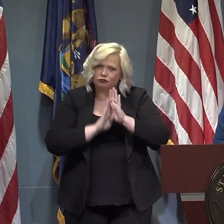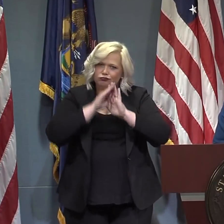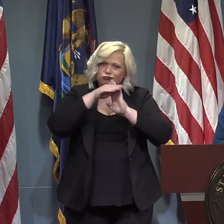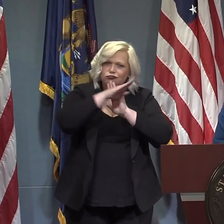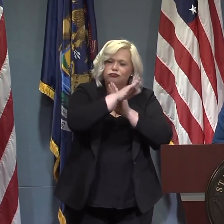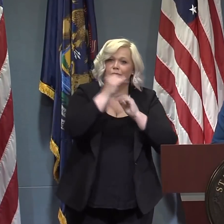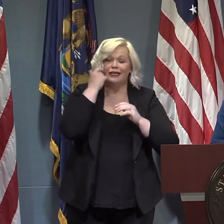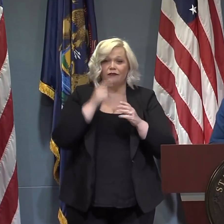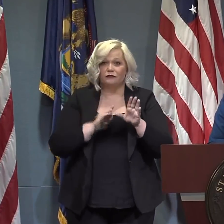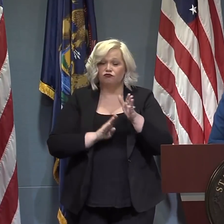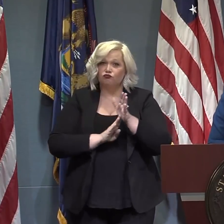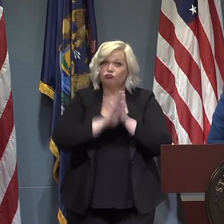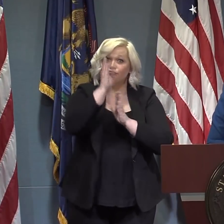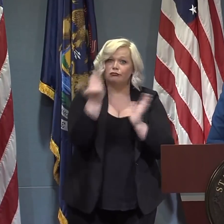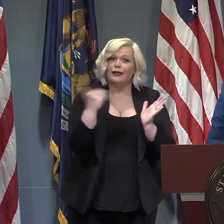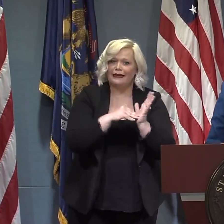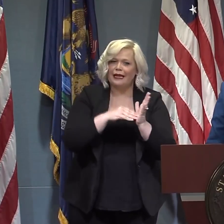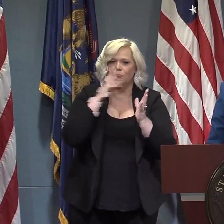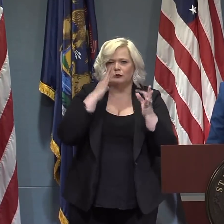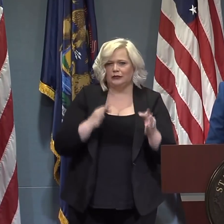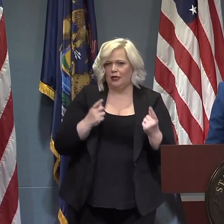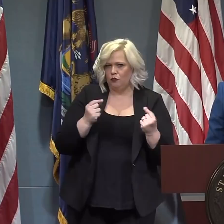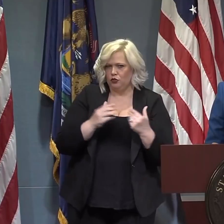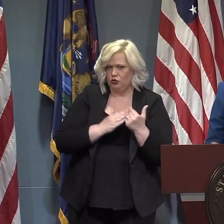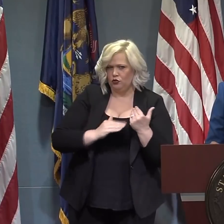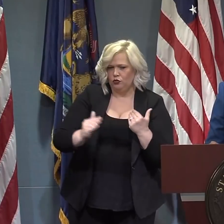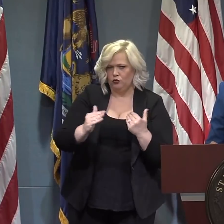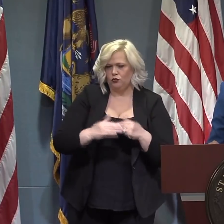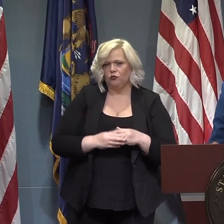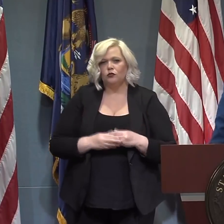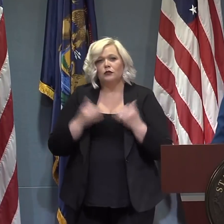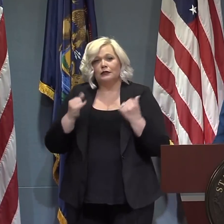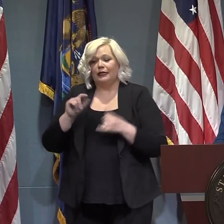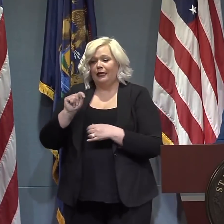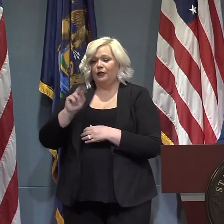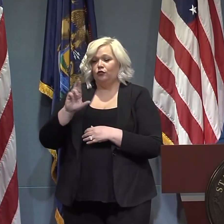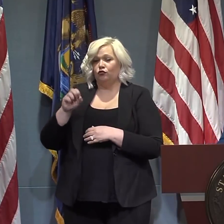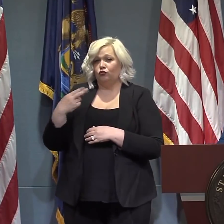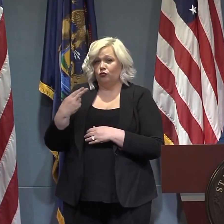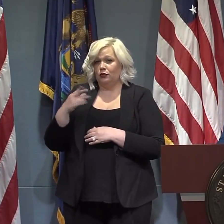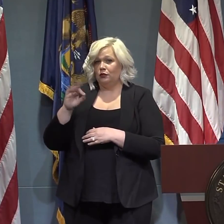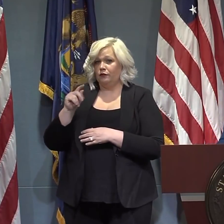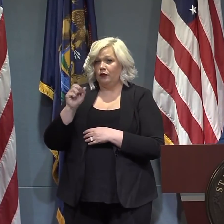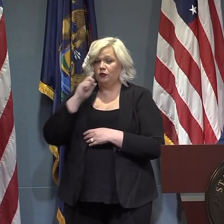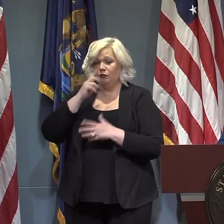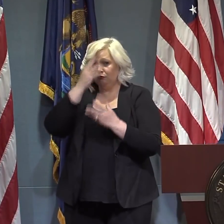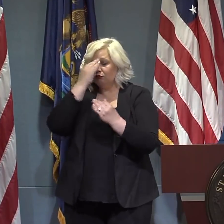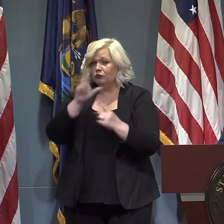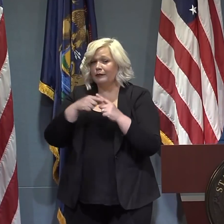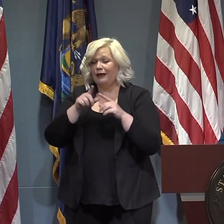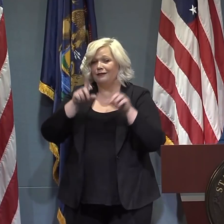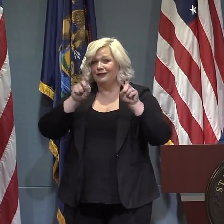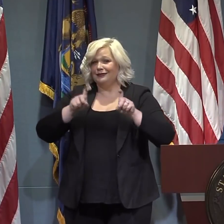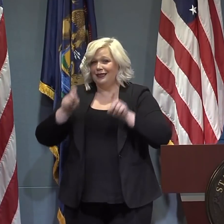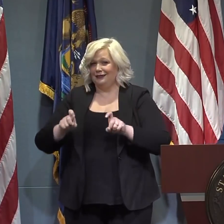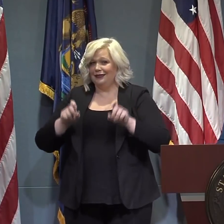outbreak. Today, my Chief Operations Officer, Trish Foster, will provide an update on our state's testing